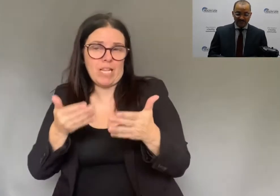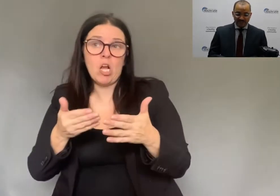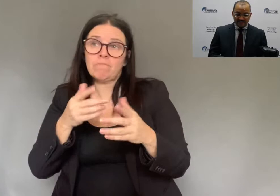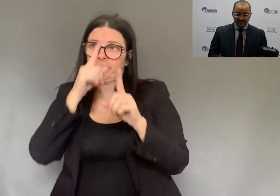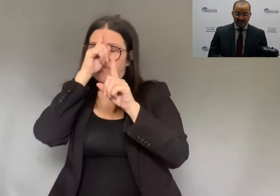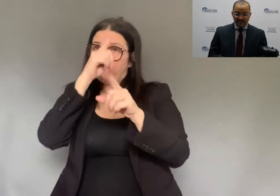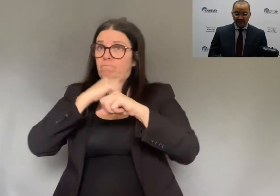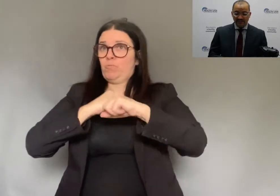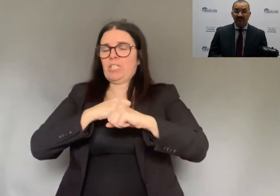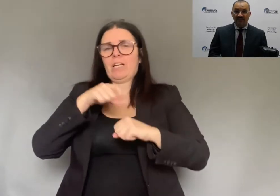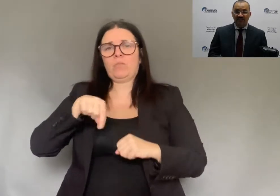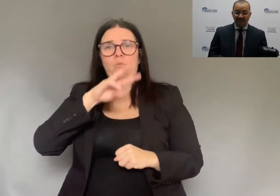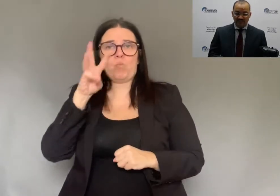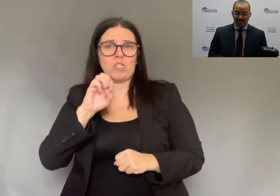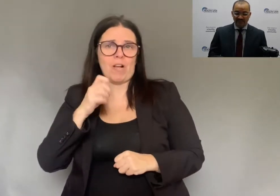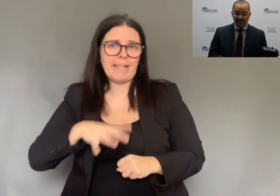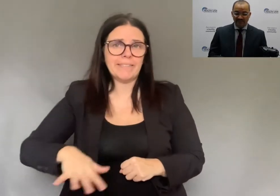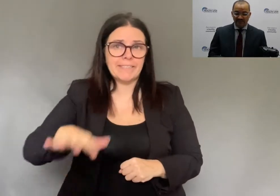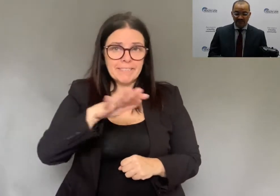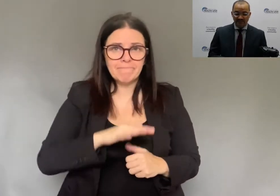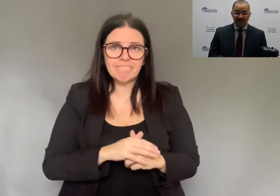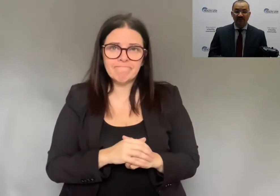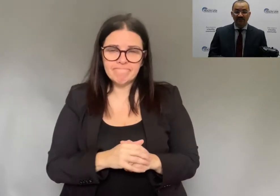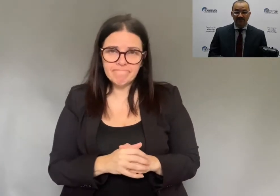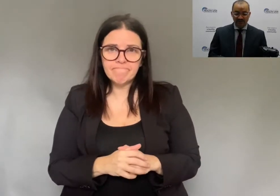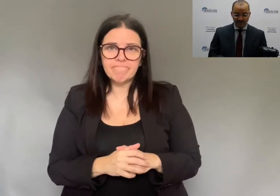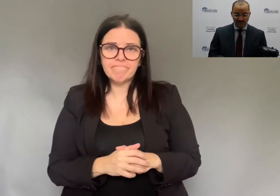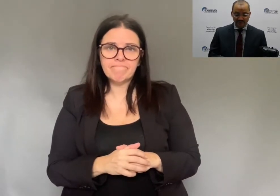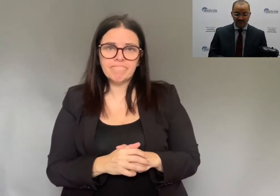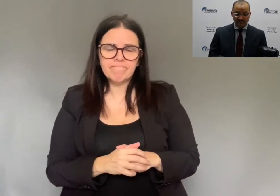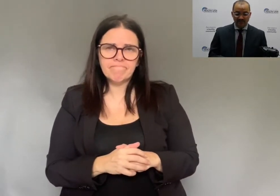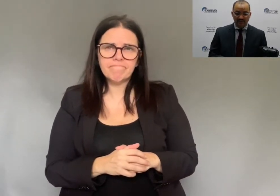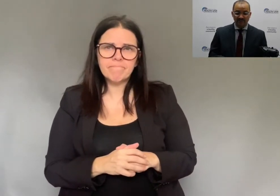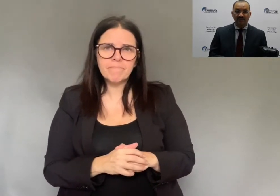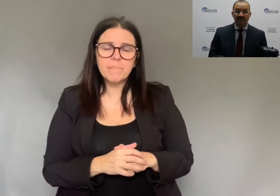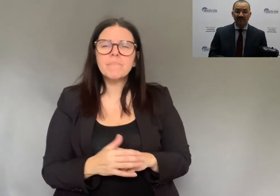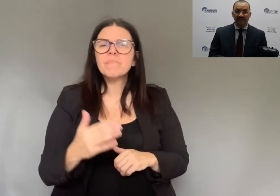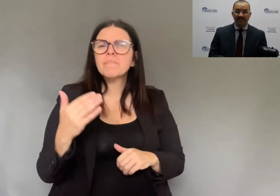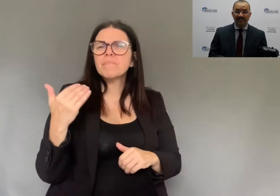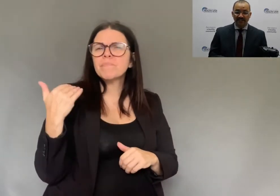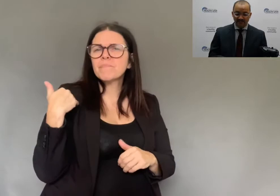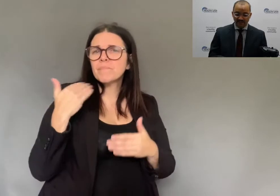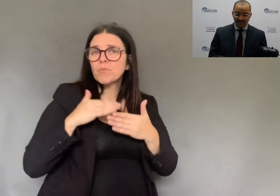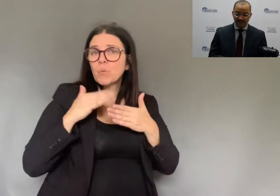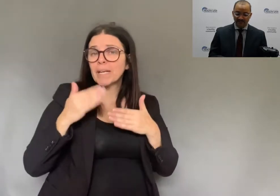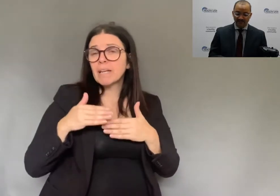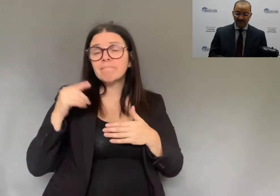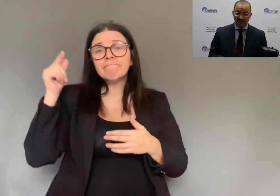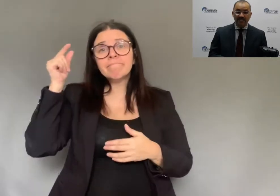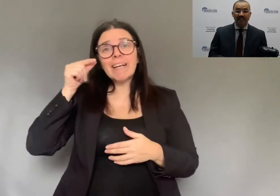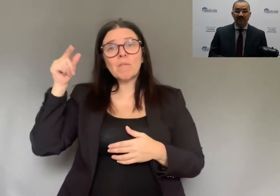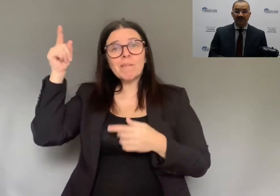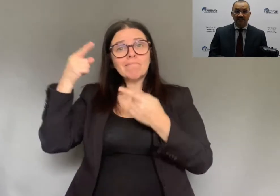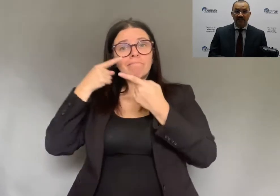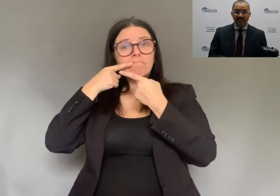This past weekend, the provincial government lifted existing restrictions for hardware stores and garden store,